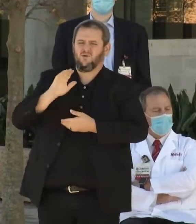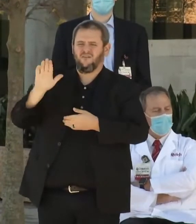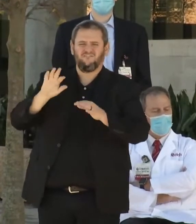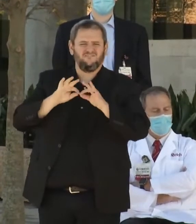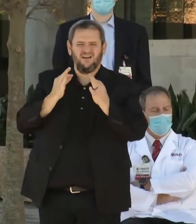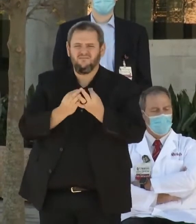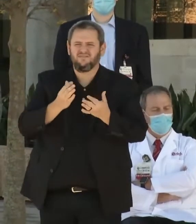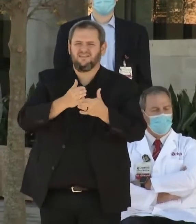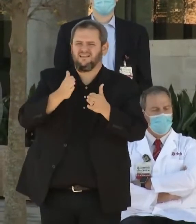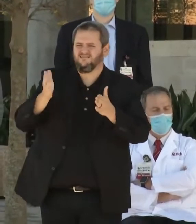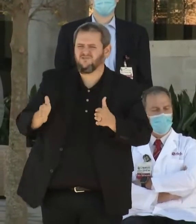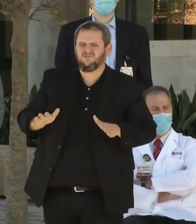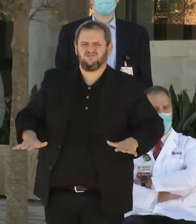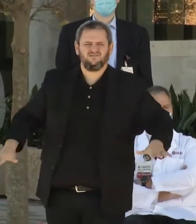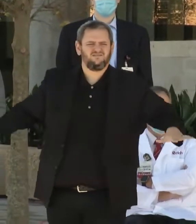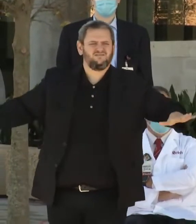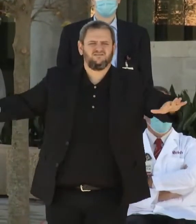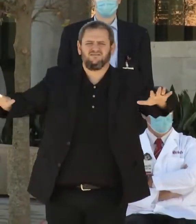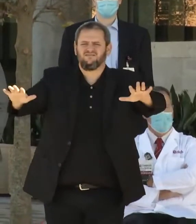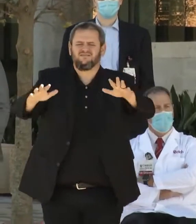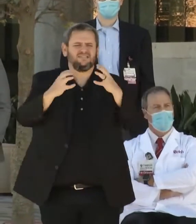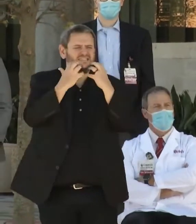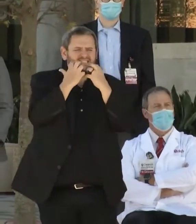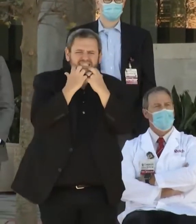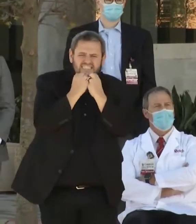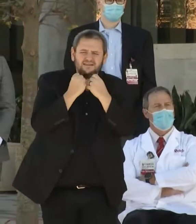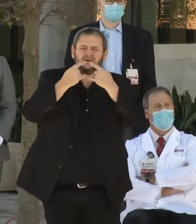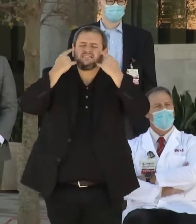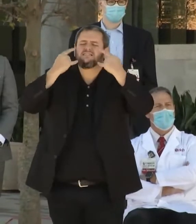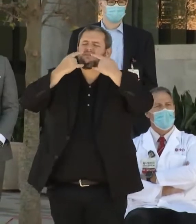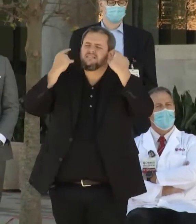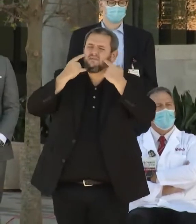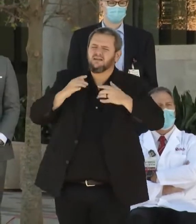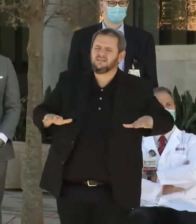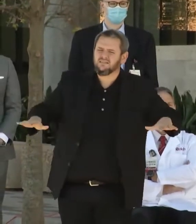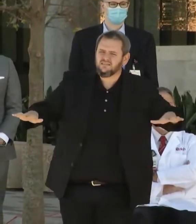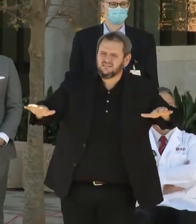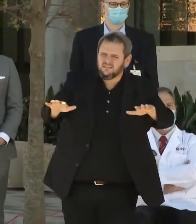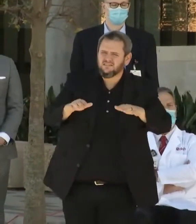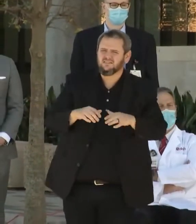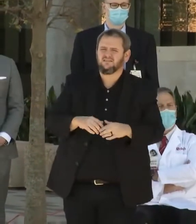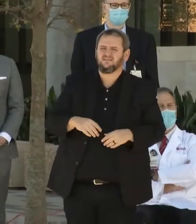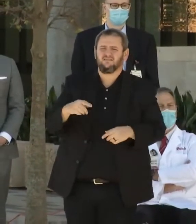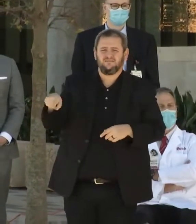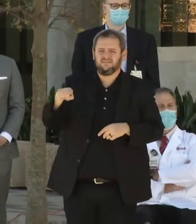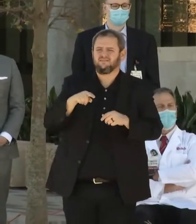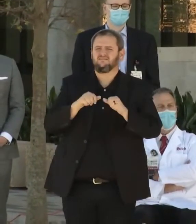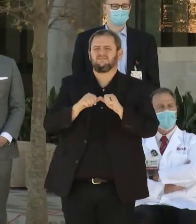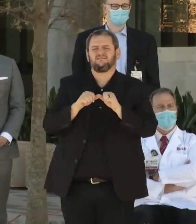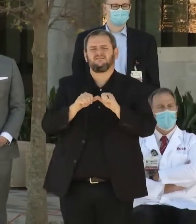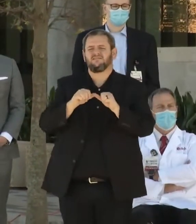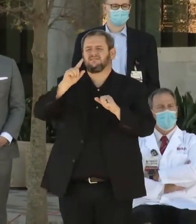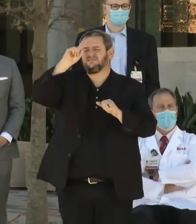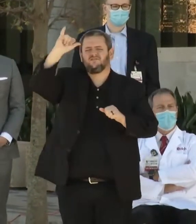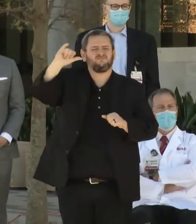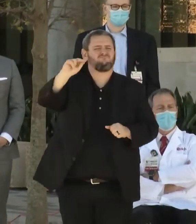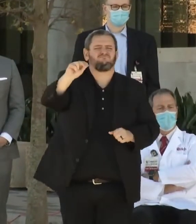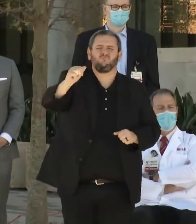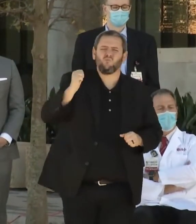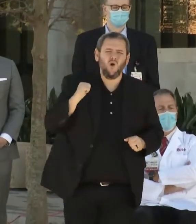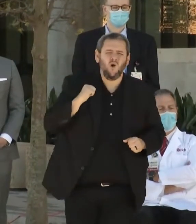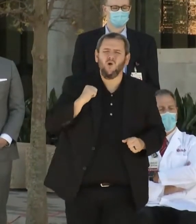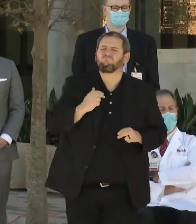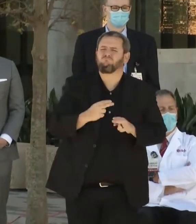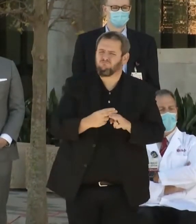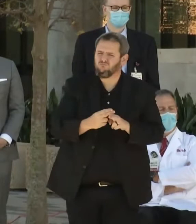vulnerable. This won't last forever. In Oklahoma, we're going to get through this, but we have to do it together. We need to do